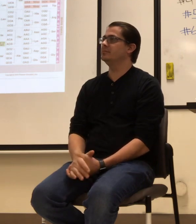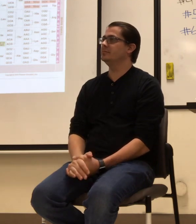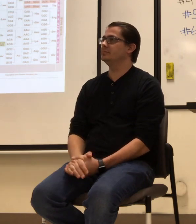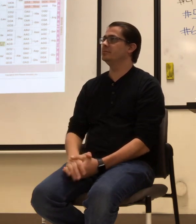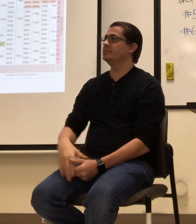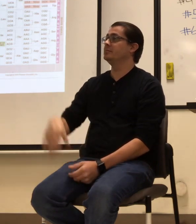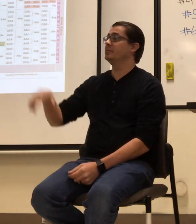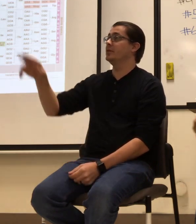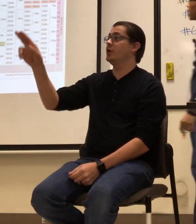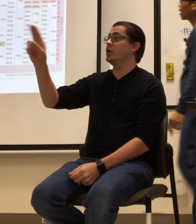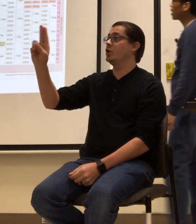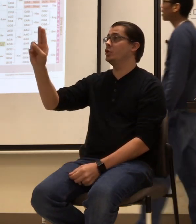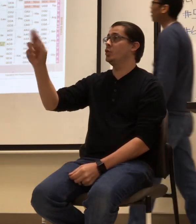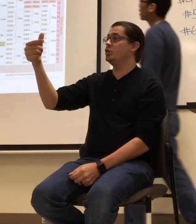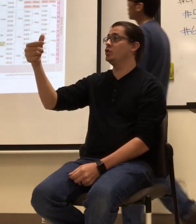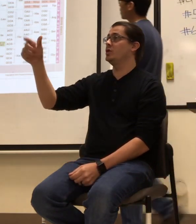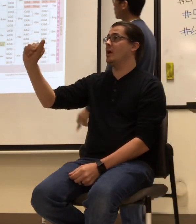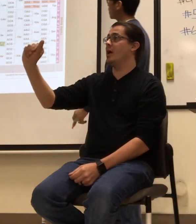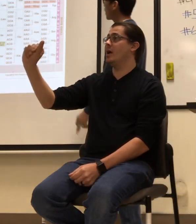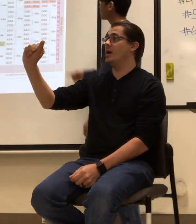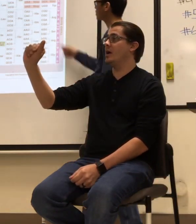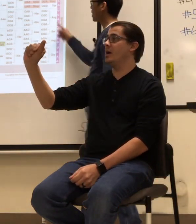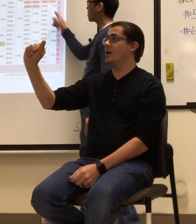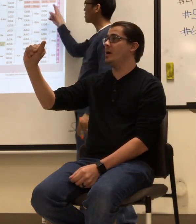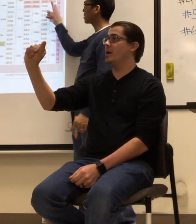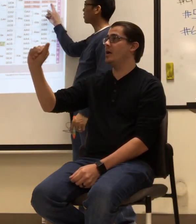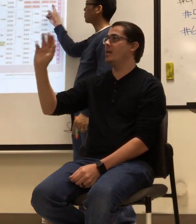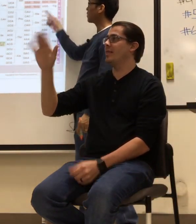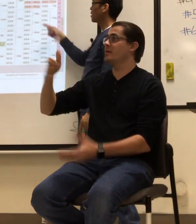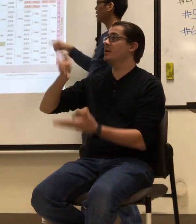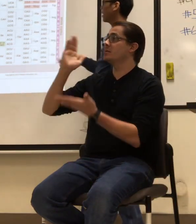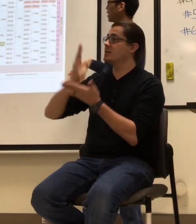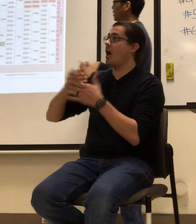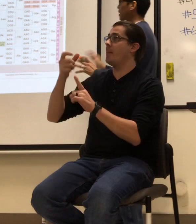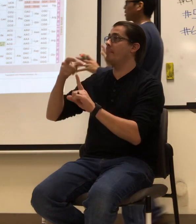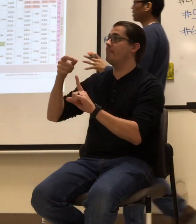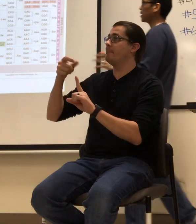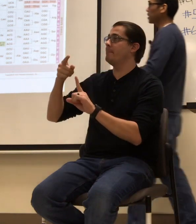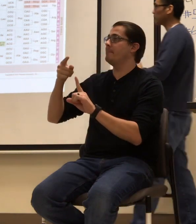then UGA, yeah, it's a stop signal.